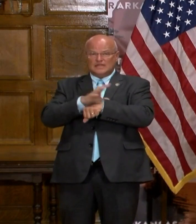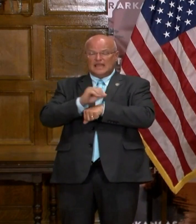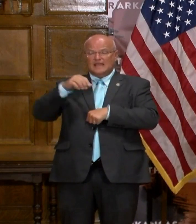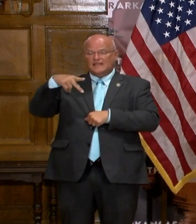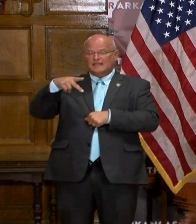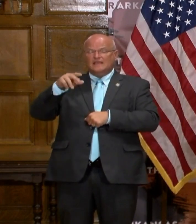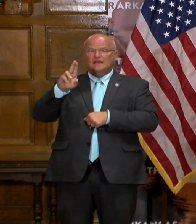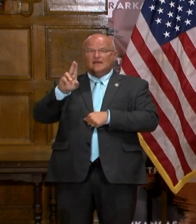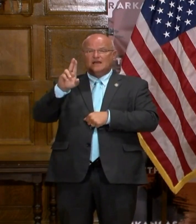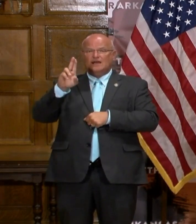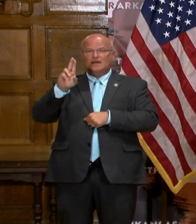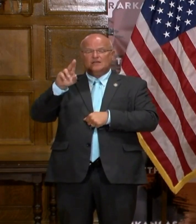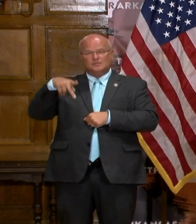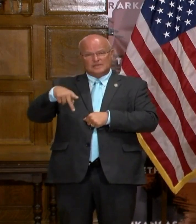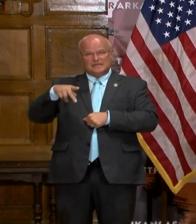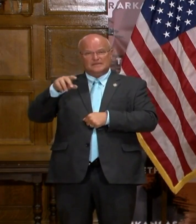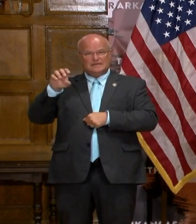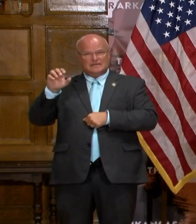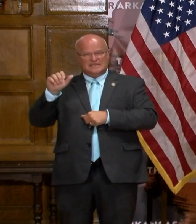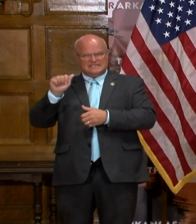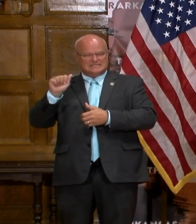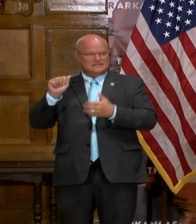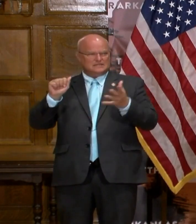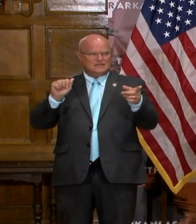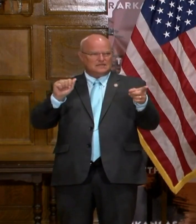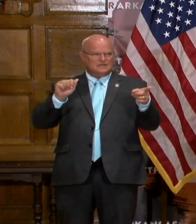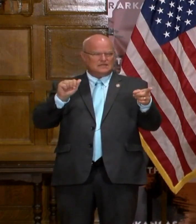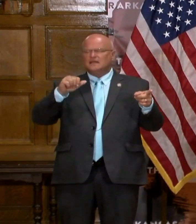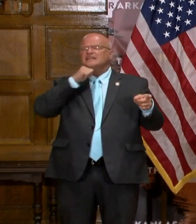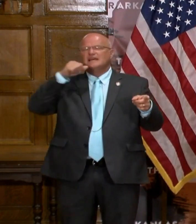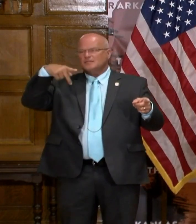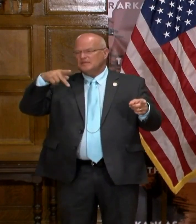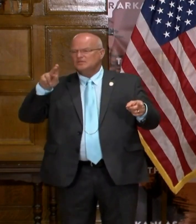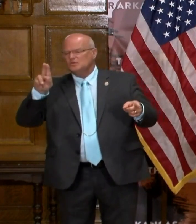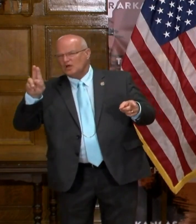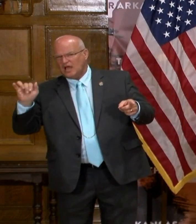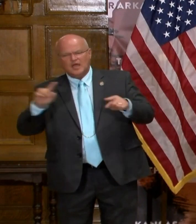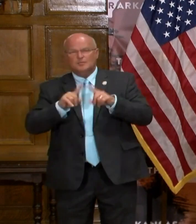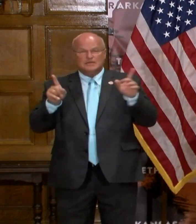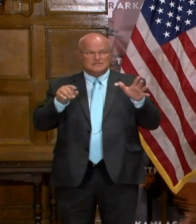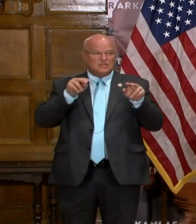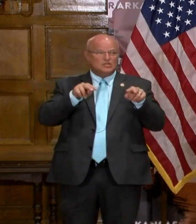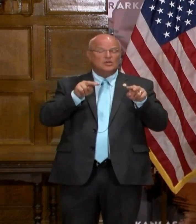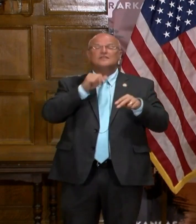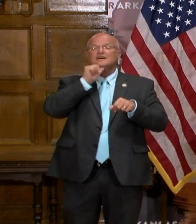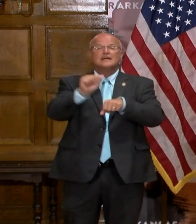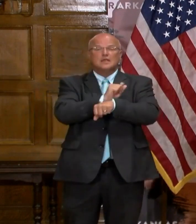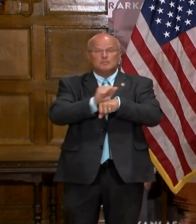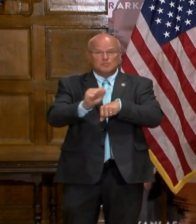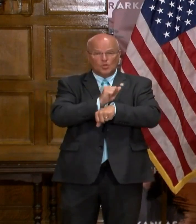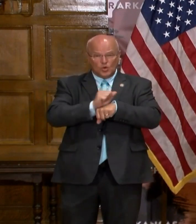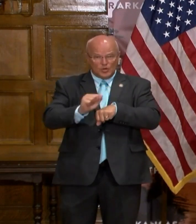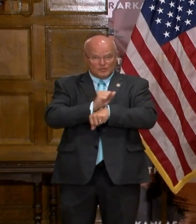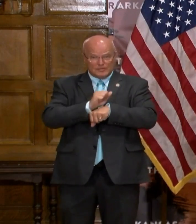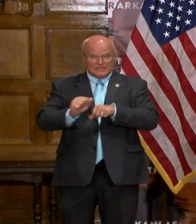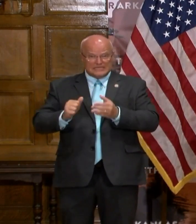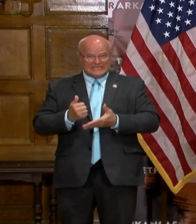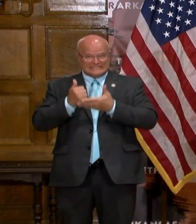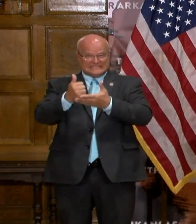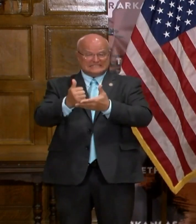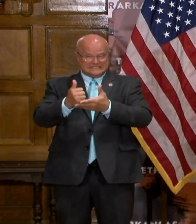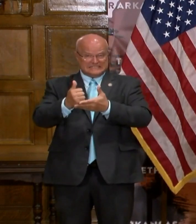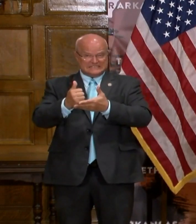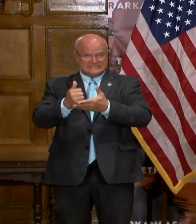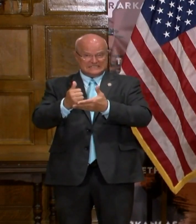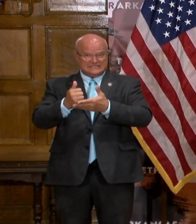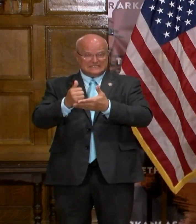the pandemic unemployment assistance, This is not the PUI, it's a separate. if you just look at the unemployment assistance,